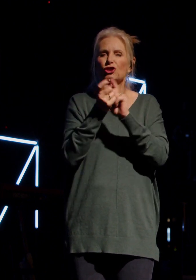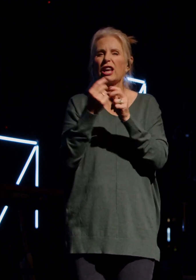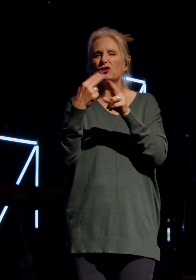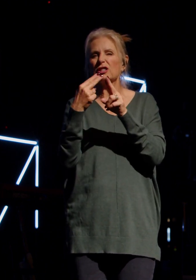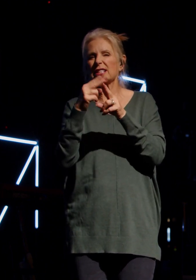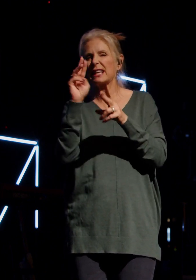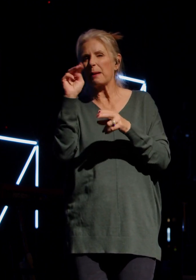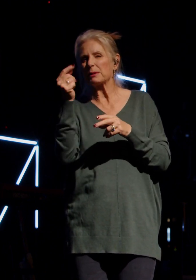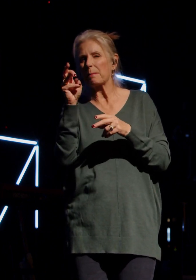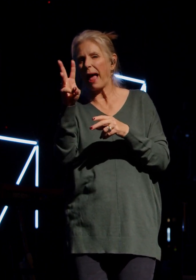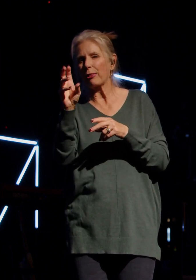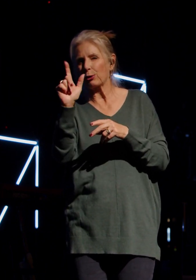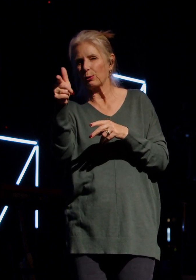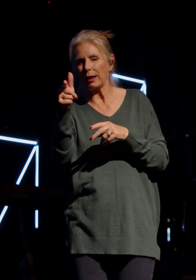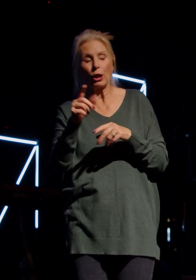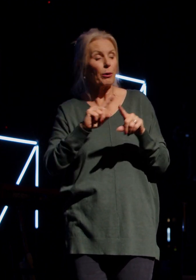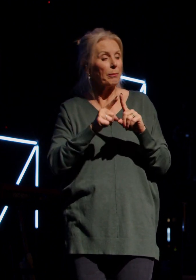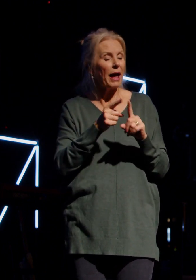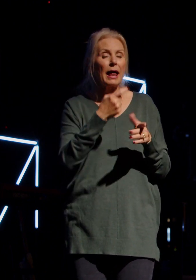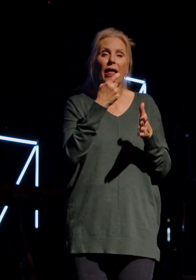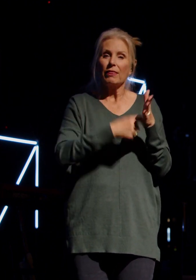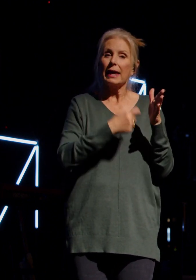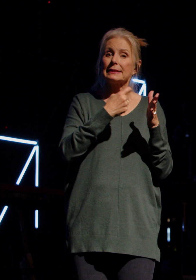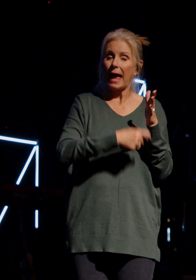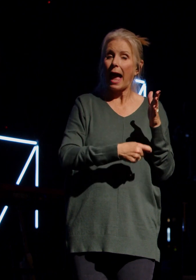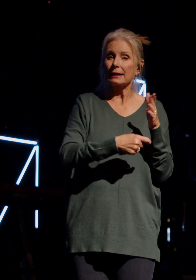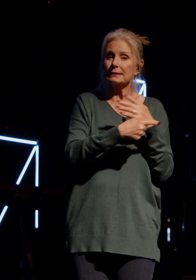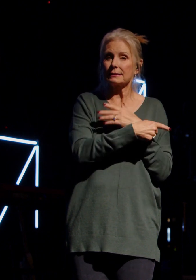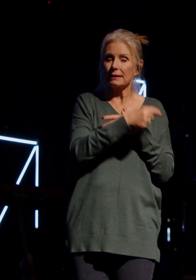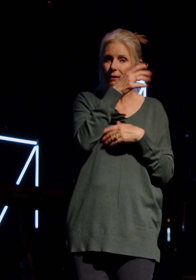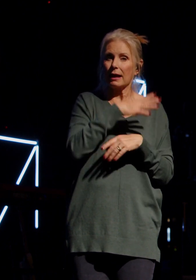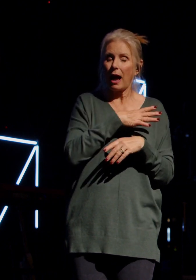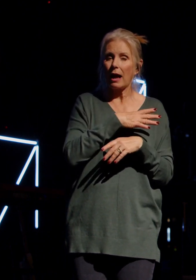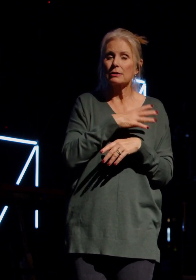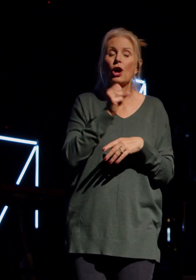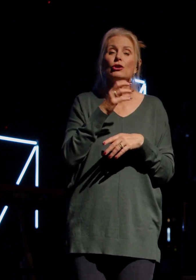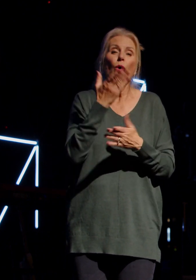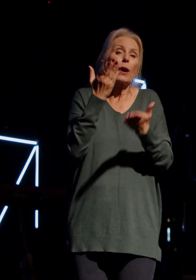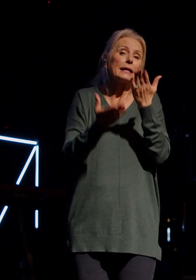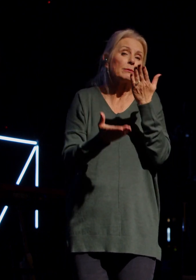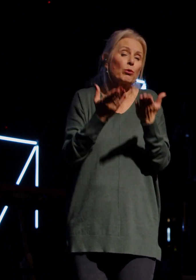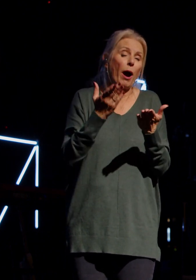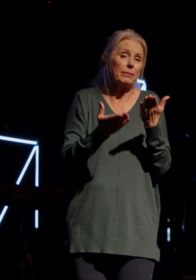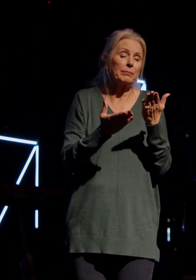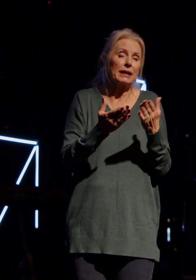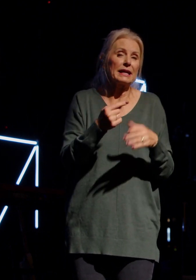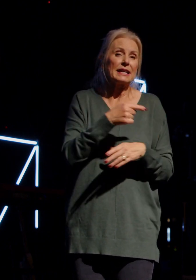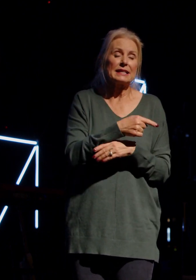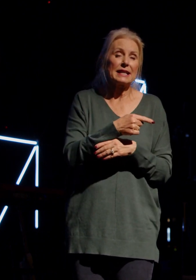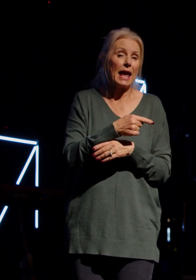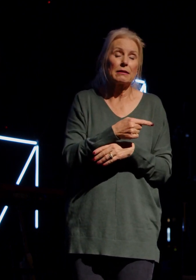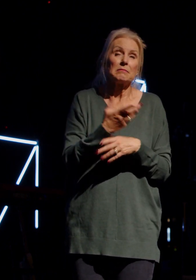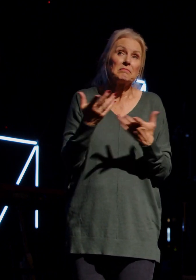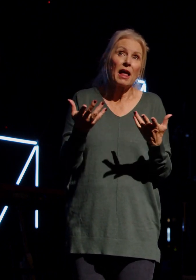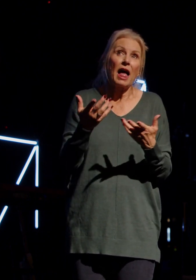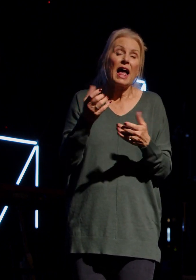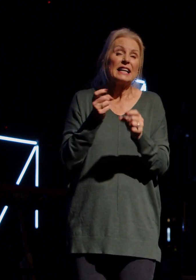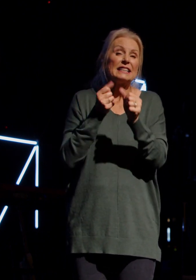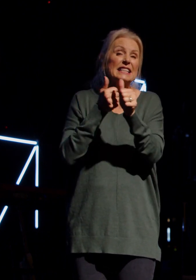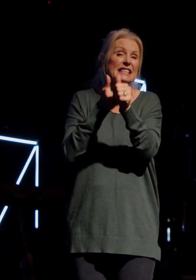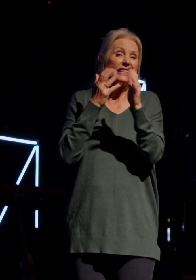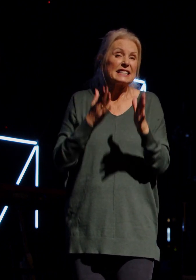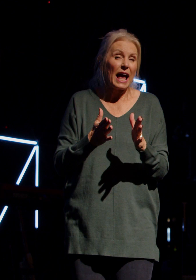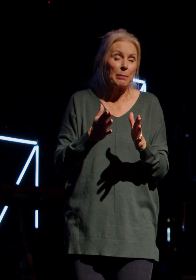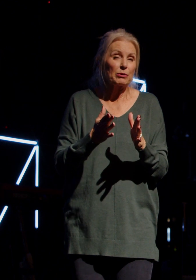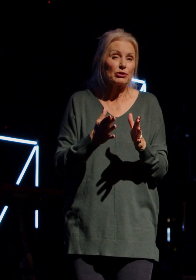guy who probably taxed the fishermen as they came in. It's also probably the man that the disciples hated the least, or hated the most, not the